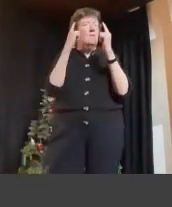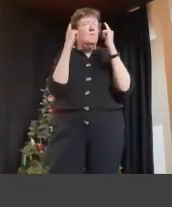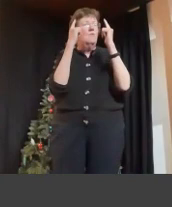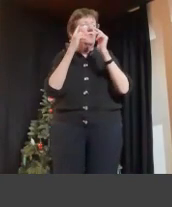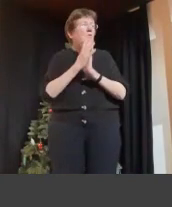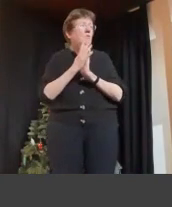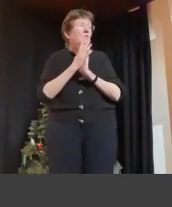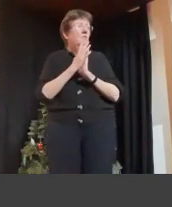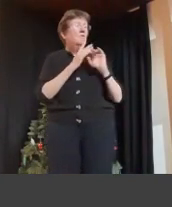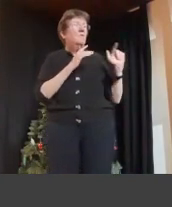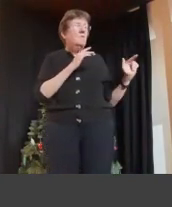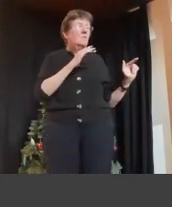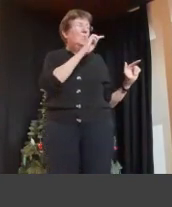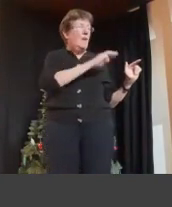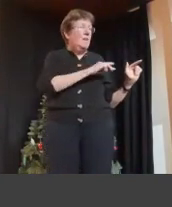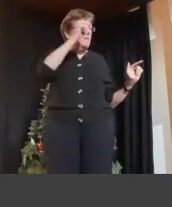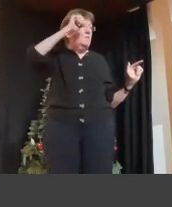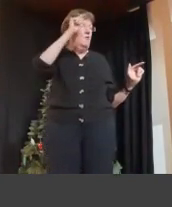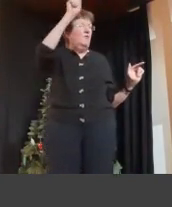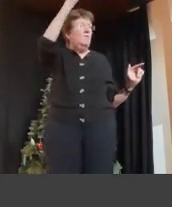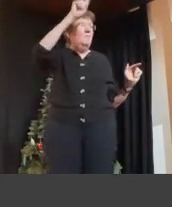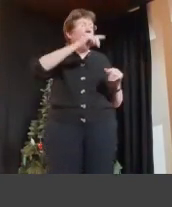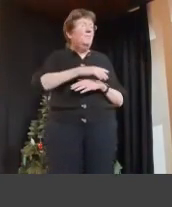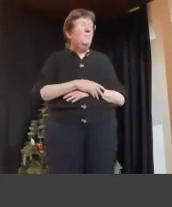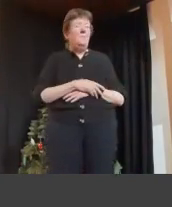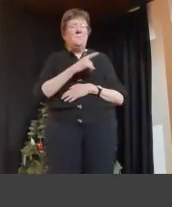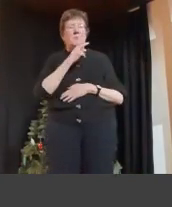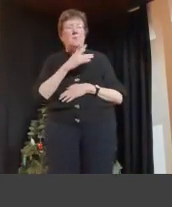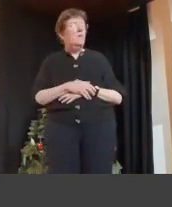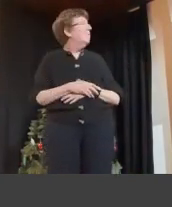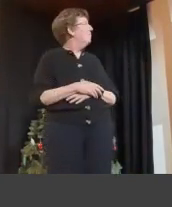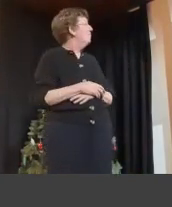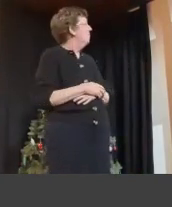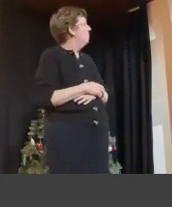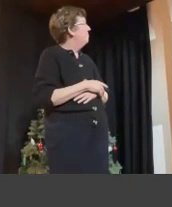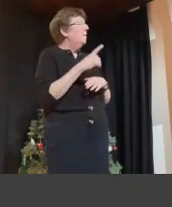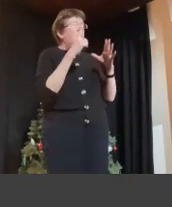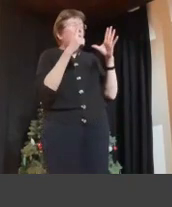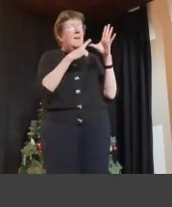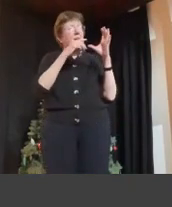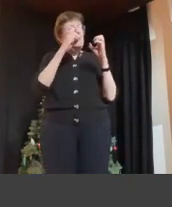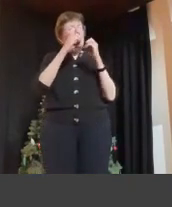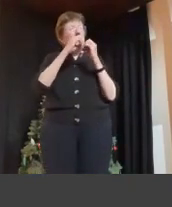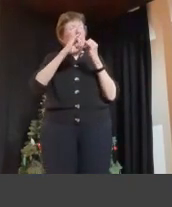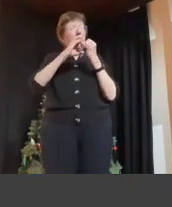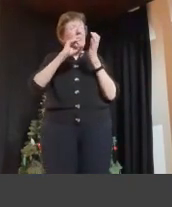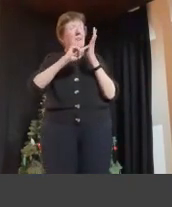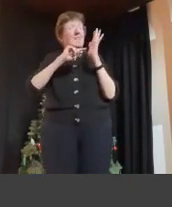We need to find out where the BSL tutors are and how many BSL tutors we have, both in Scotland and in Wales.